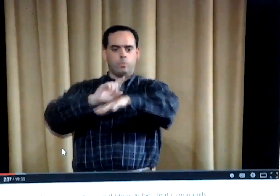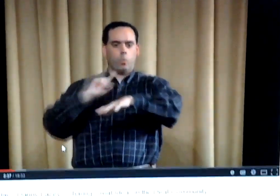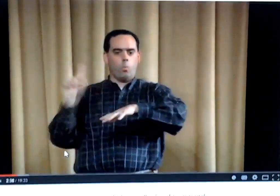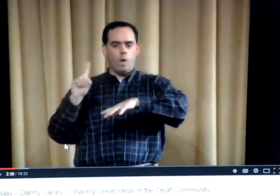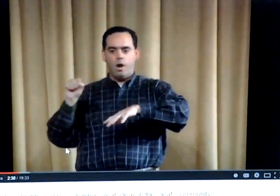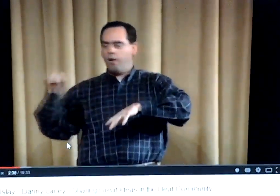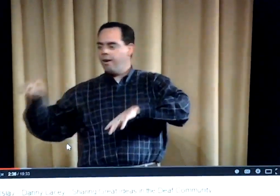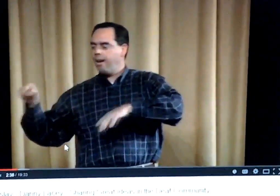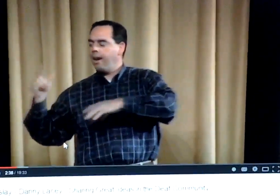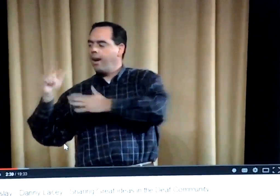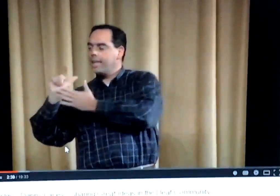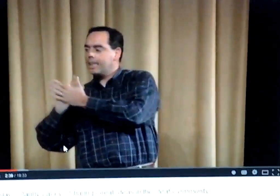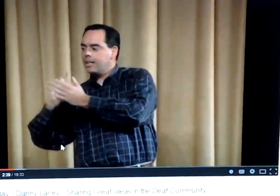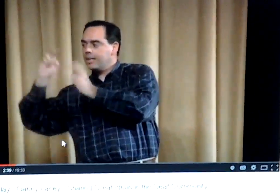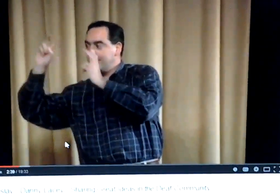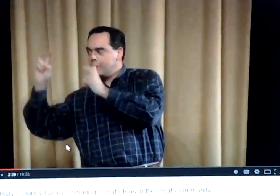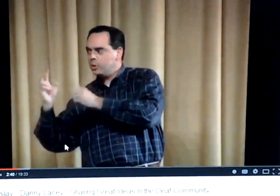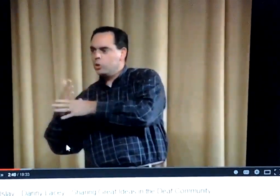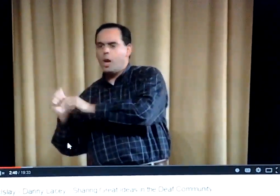Which is good, but I don't see mainstreaming of